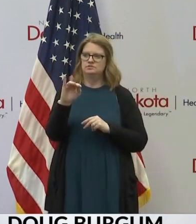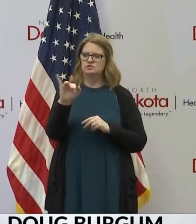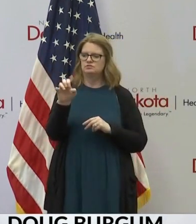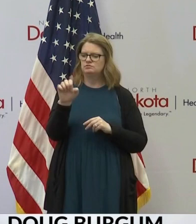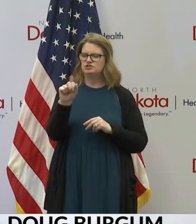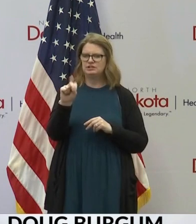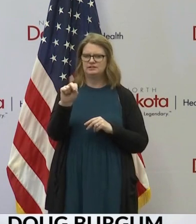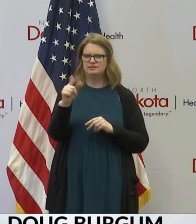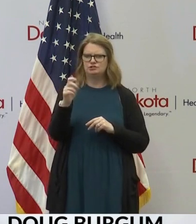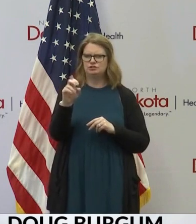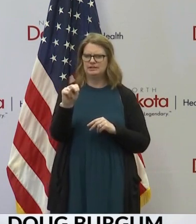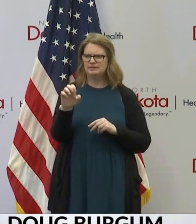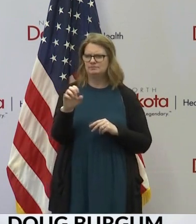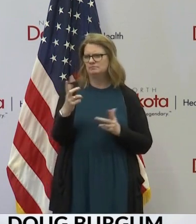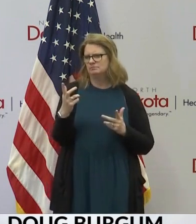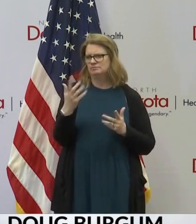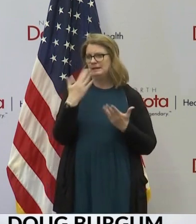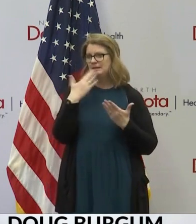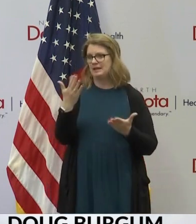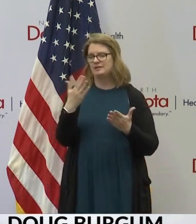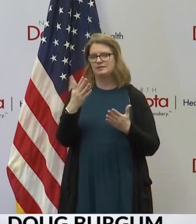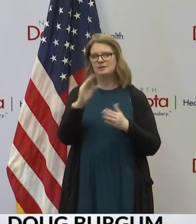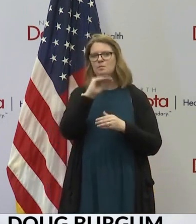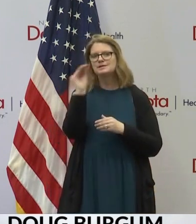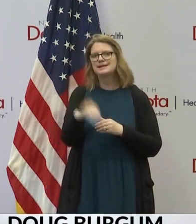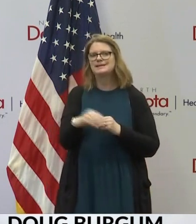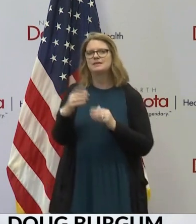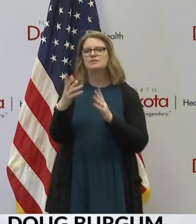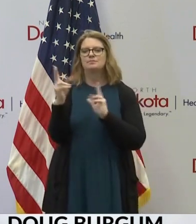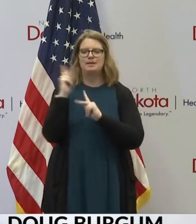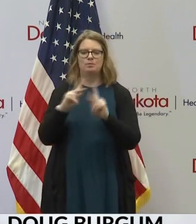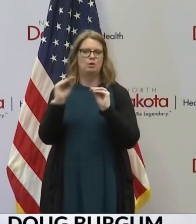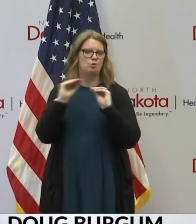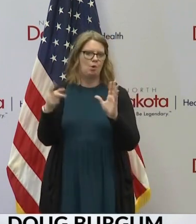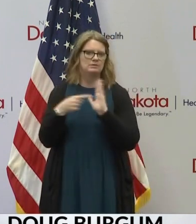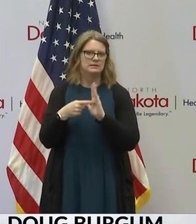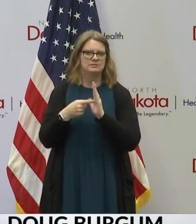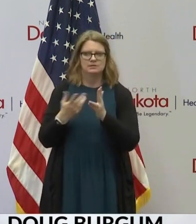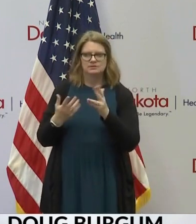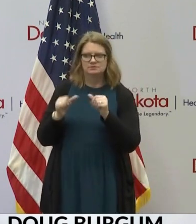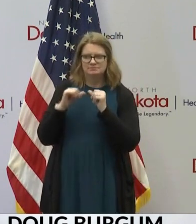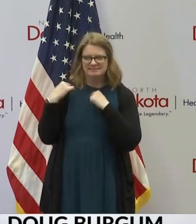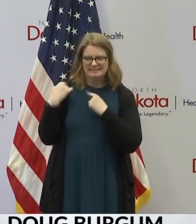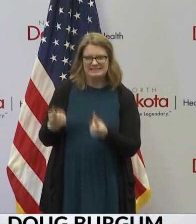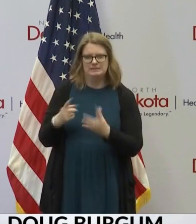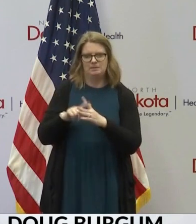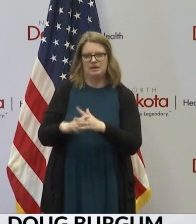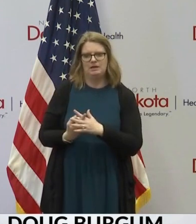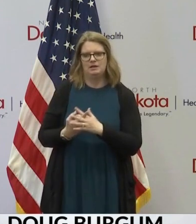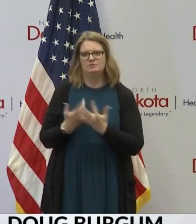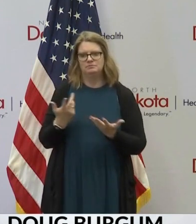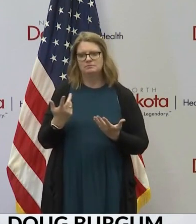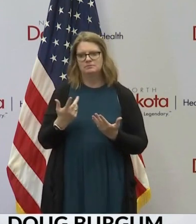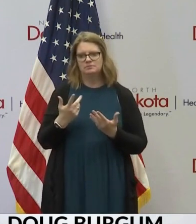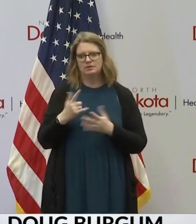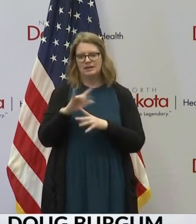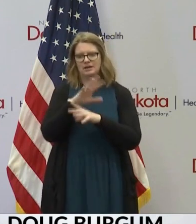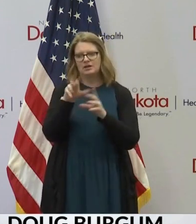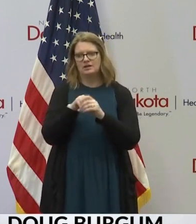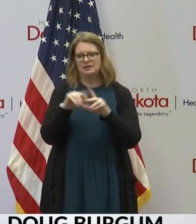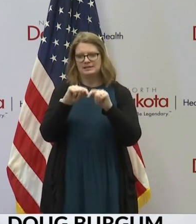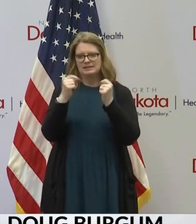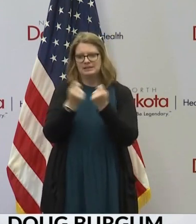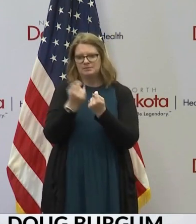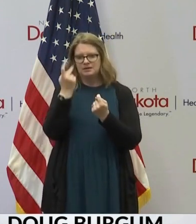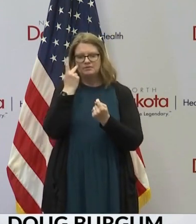the suggestion on the percent asymptomatic throughout the entire course of this. So we'll get our team and see if we can